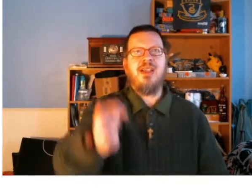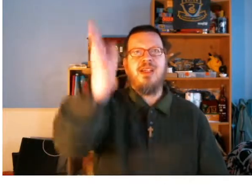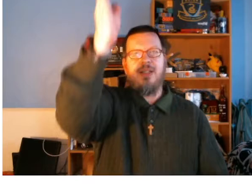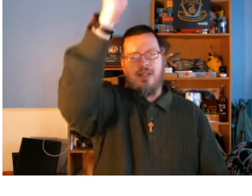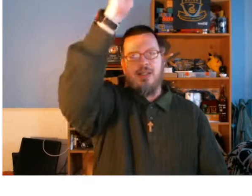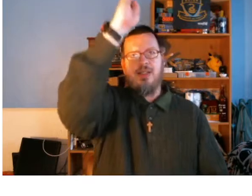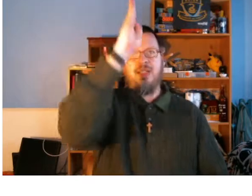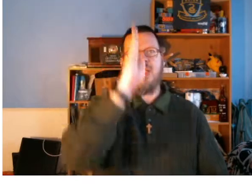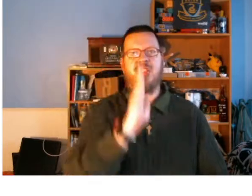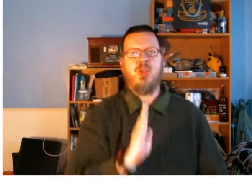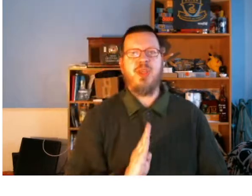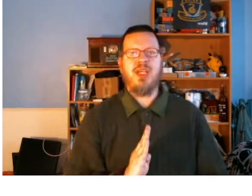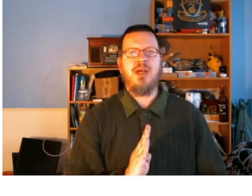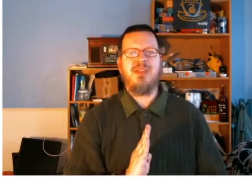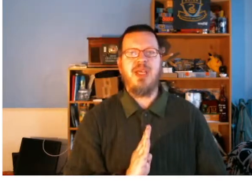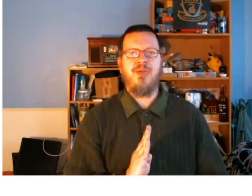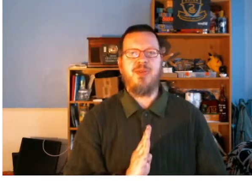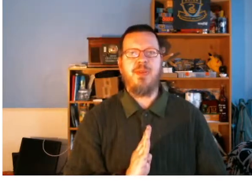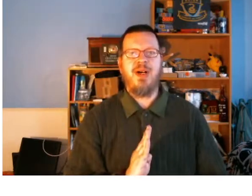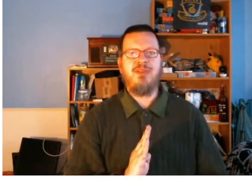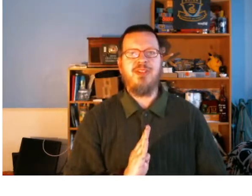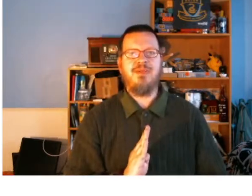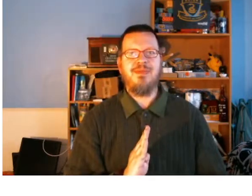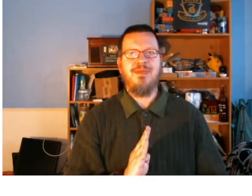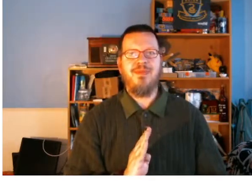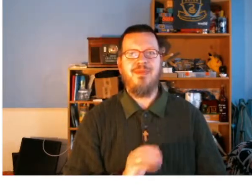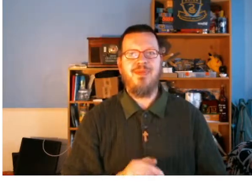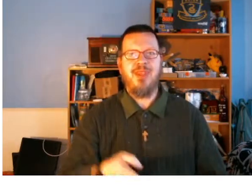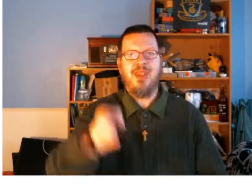God is the one that comes down from above.